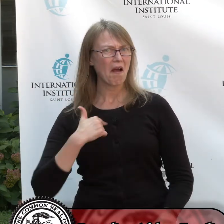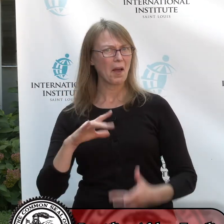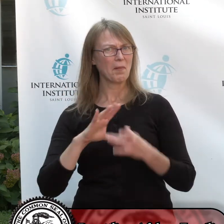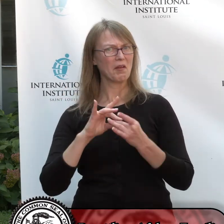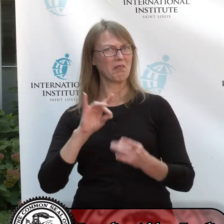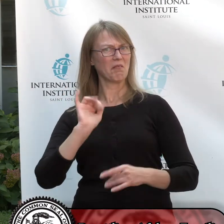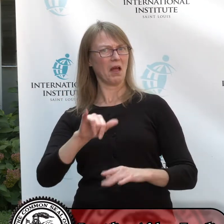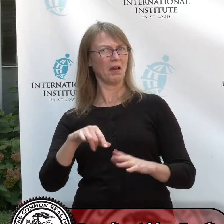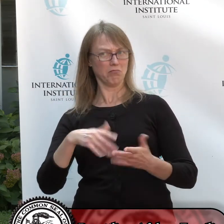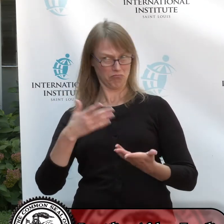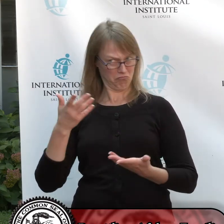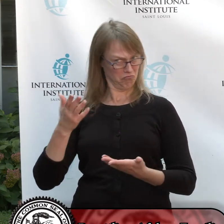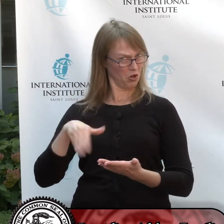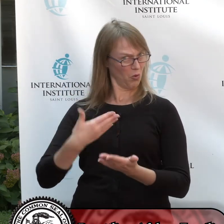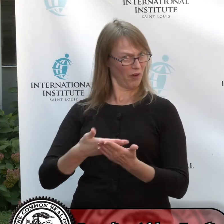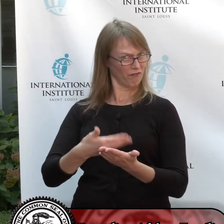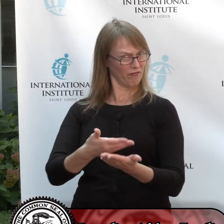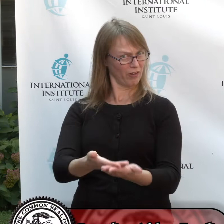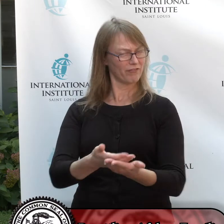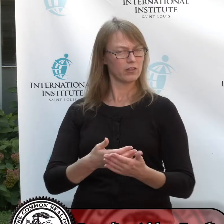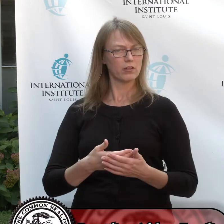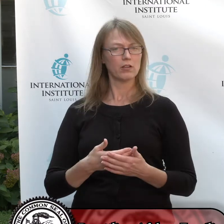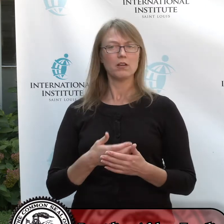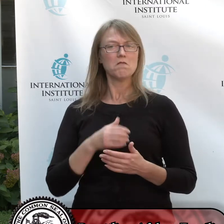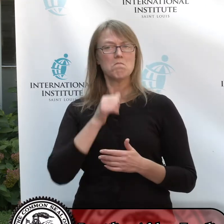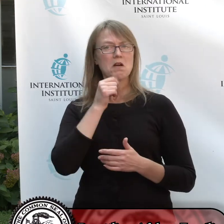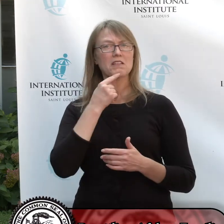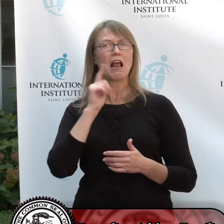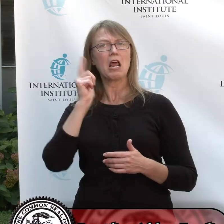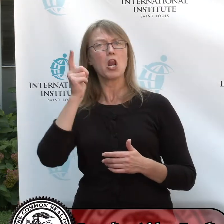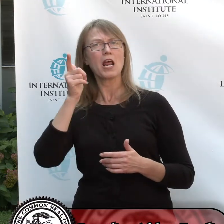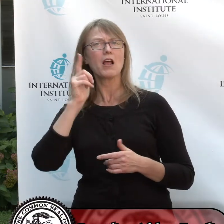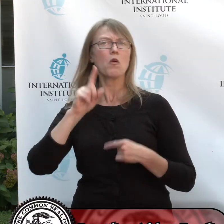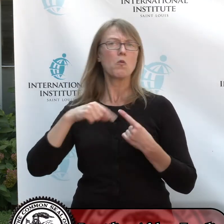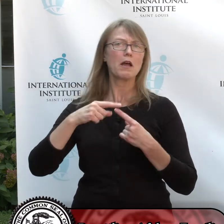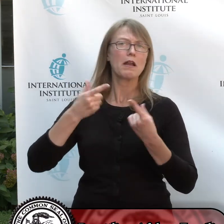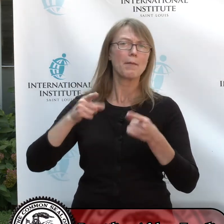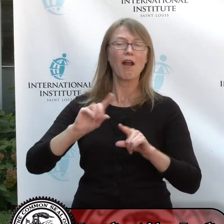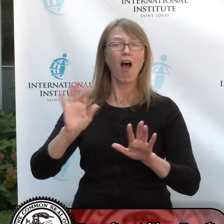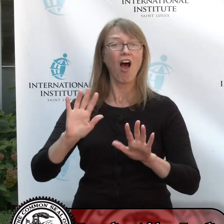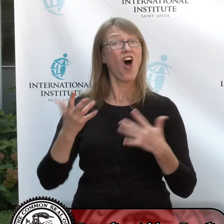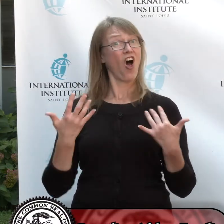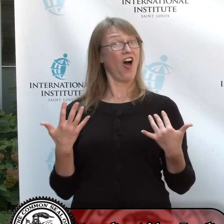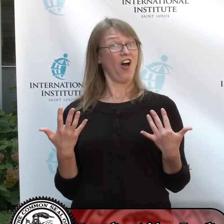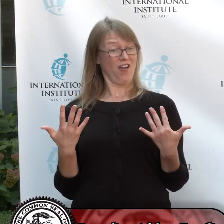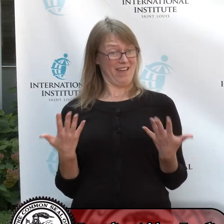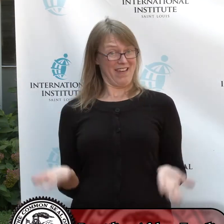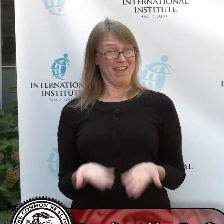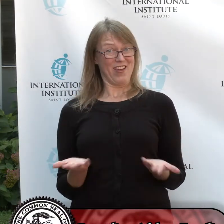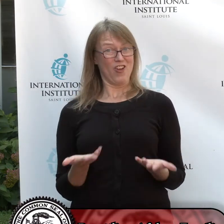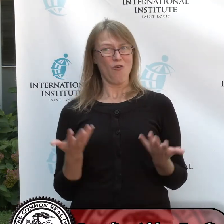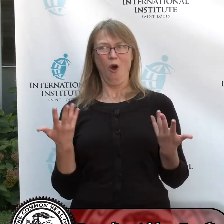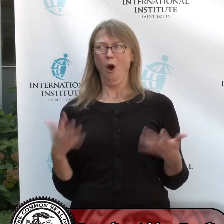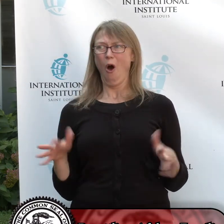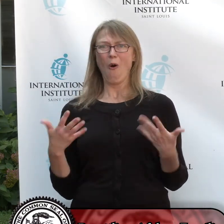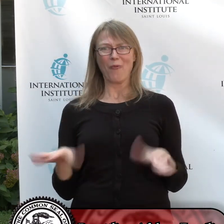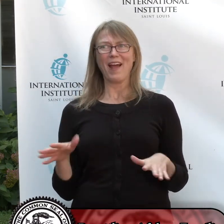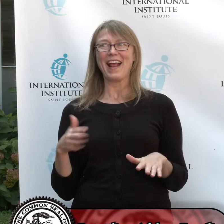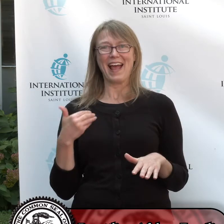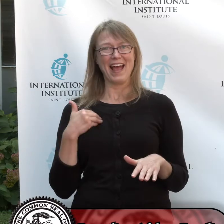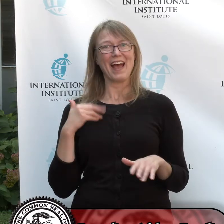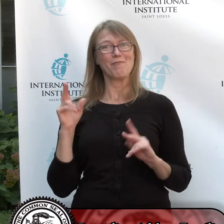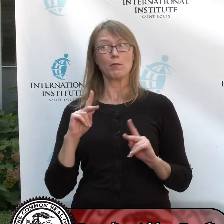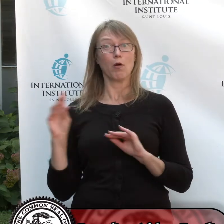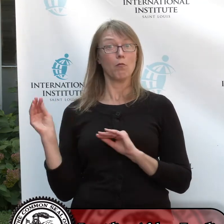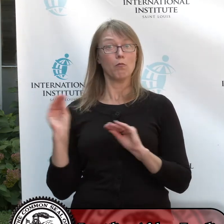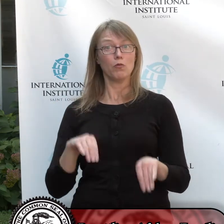not when, it's already arriving. We're already having arrivals. And our team here at the International Institute